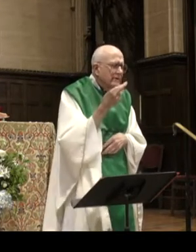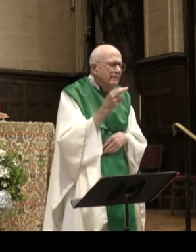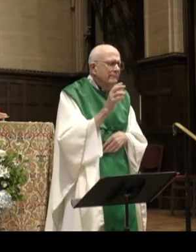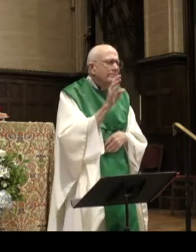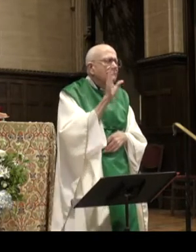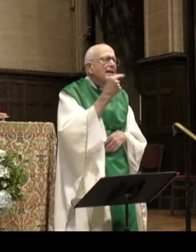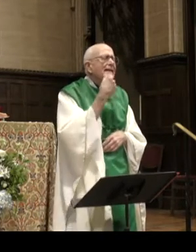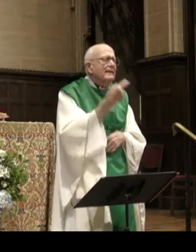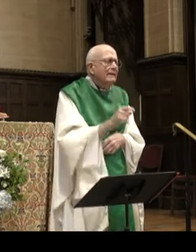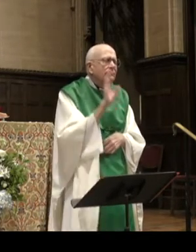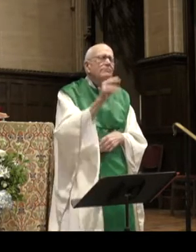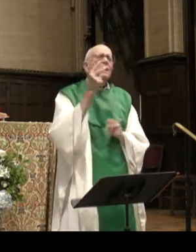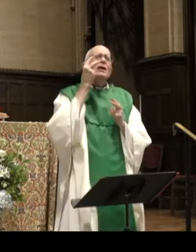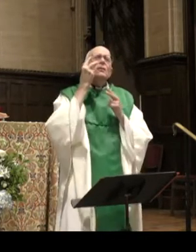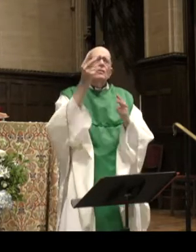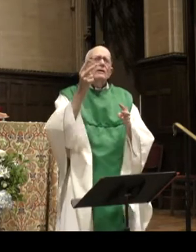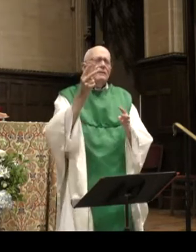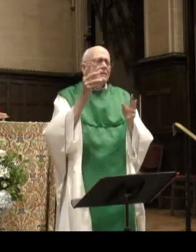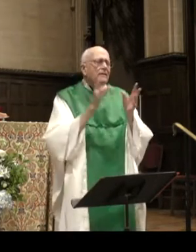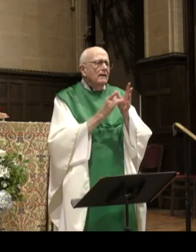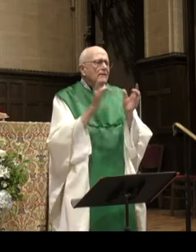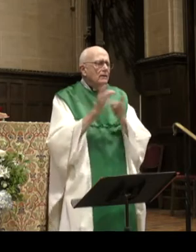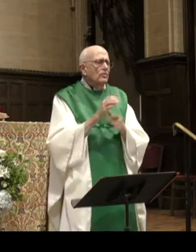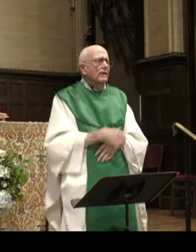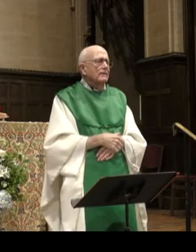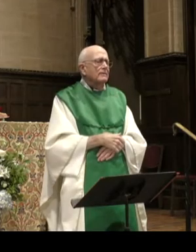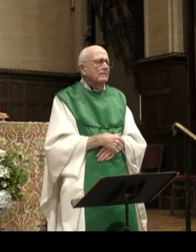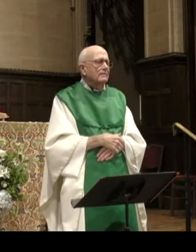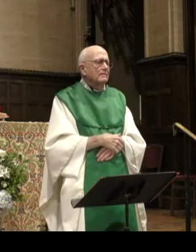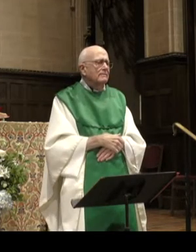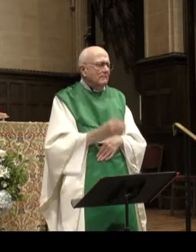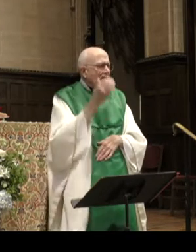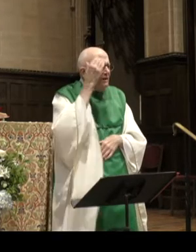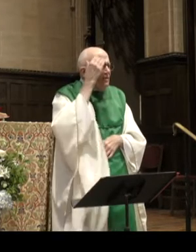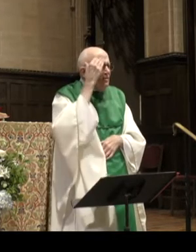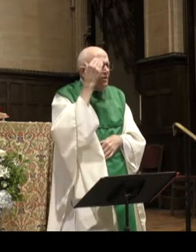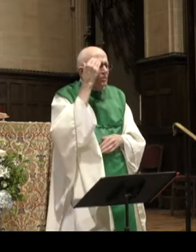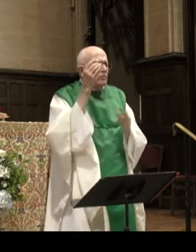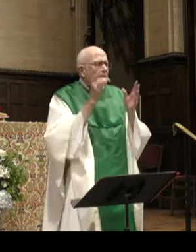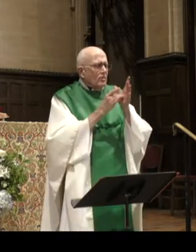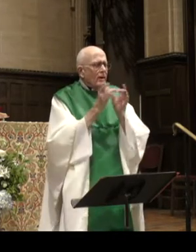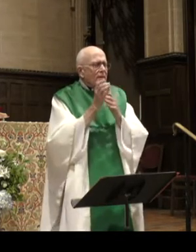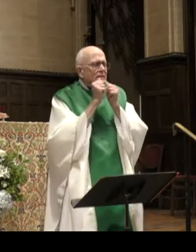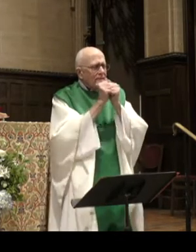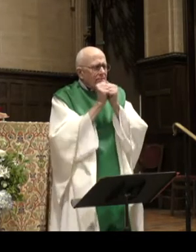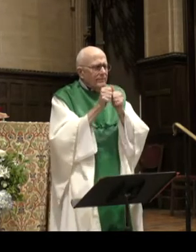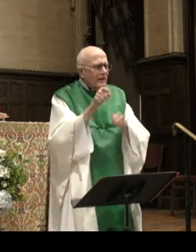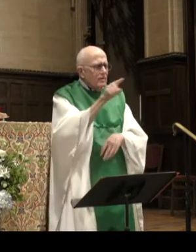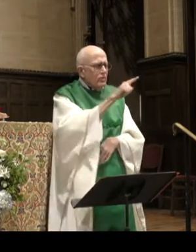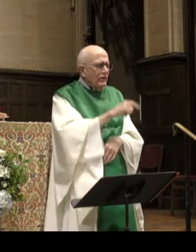to always to realize they have to look up at Jesus. Know that Jesus is with